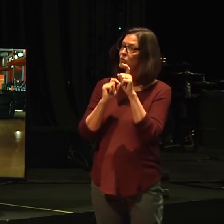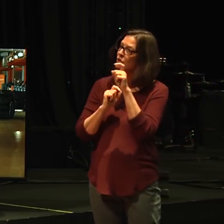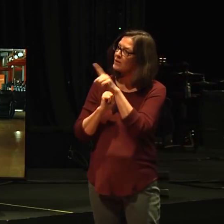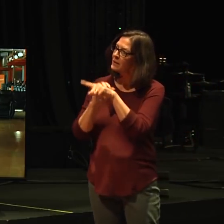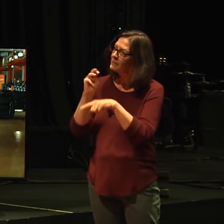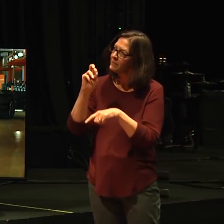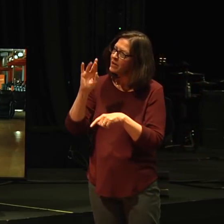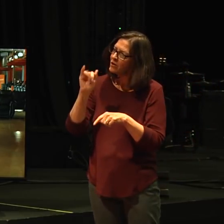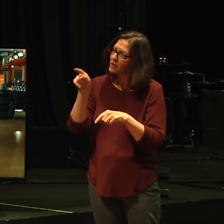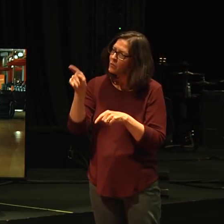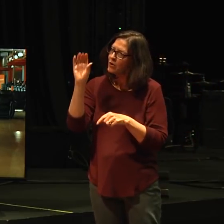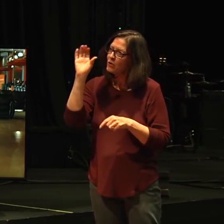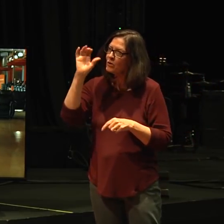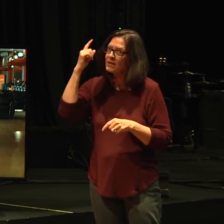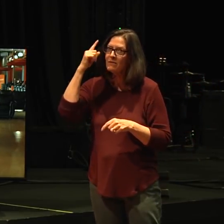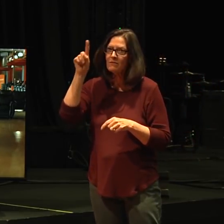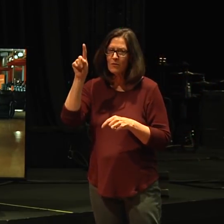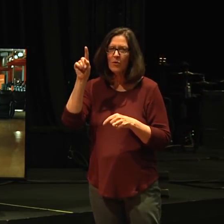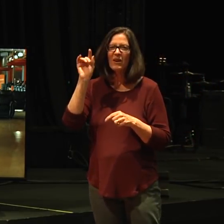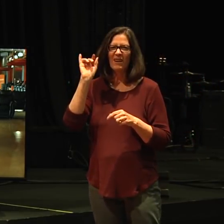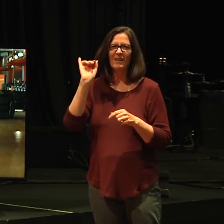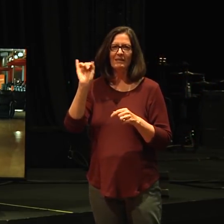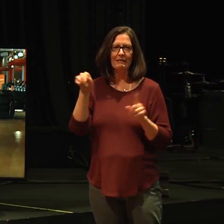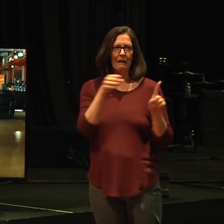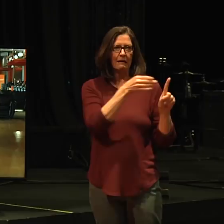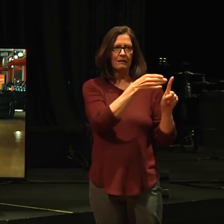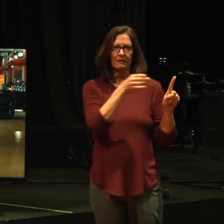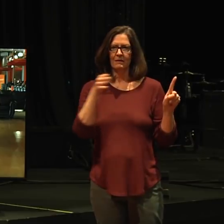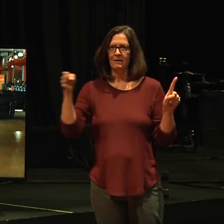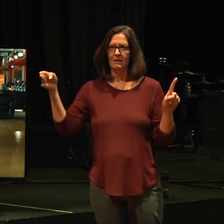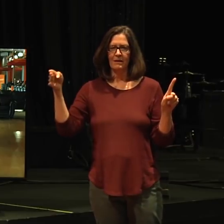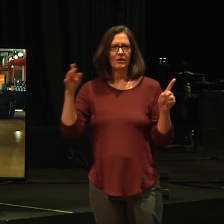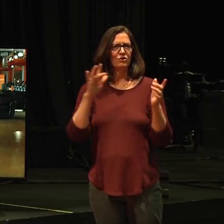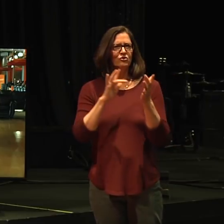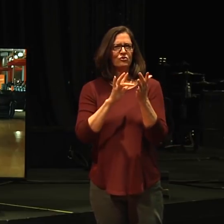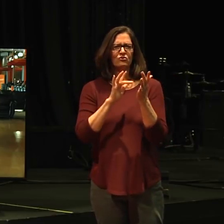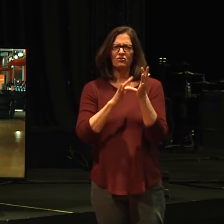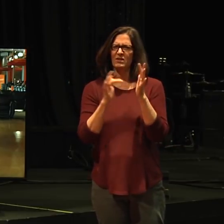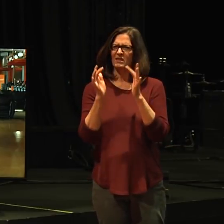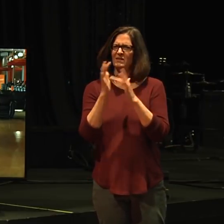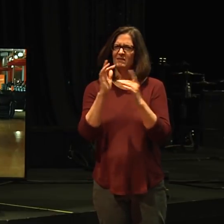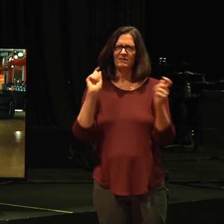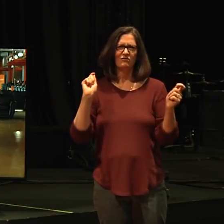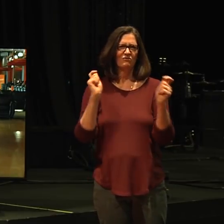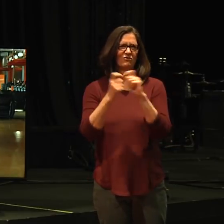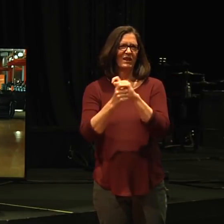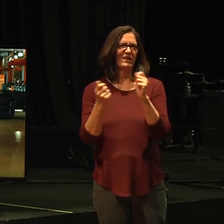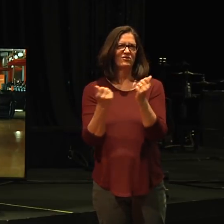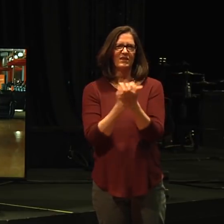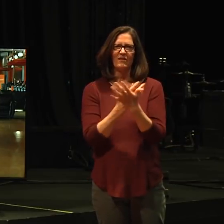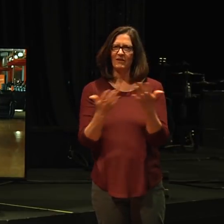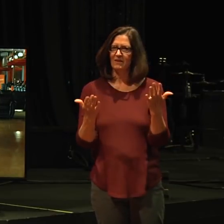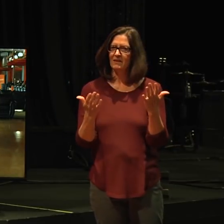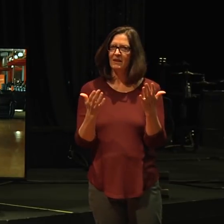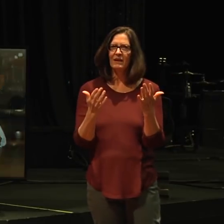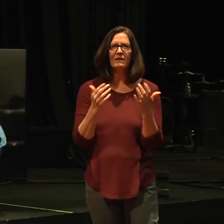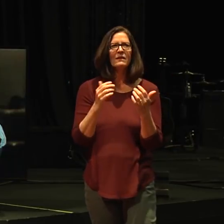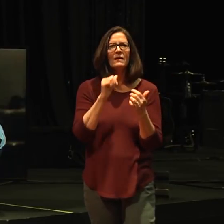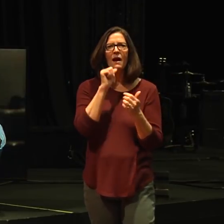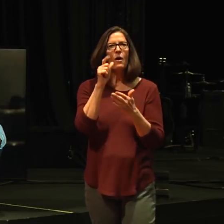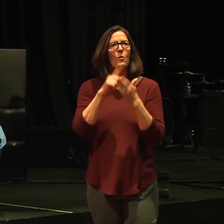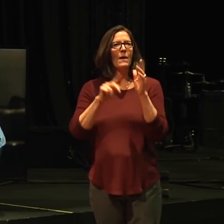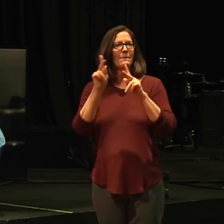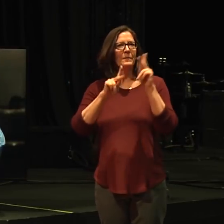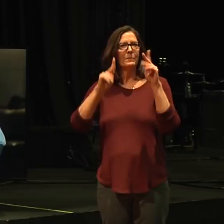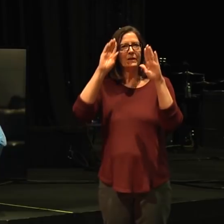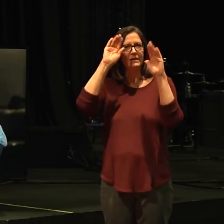Were filled with Jesus just blowing up what people expected him to do or not do, to be or not be. One of my